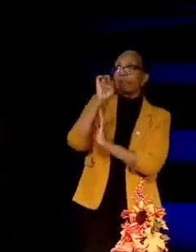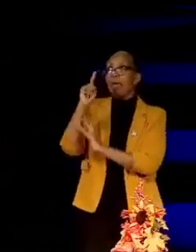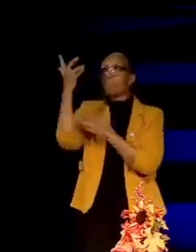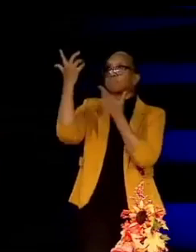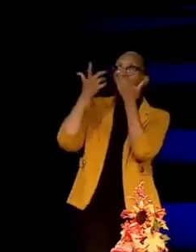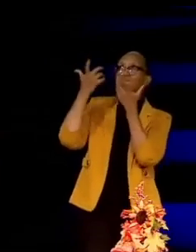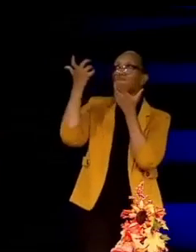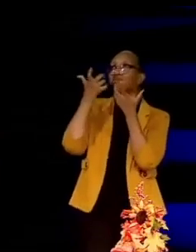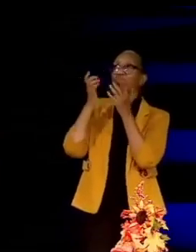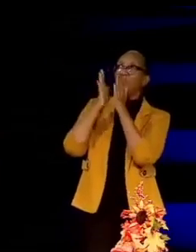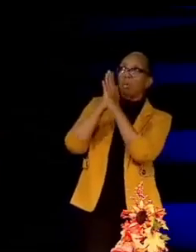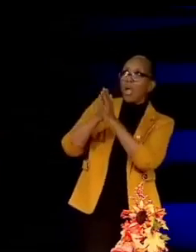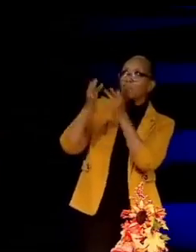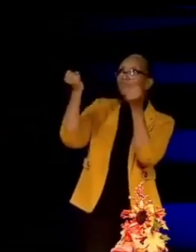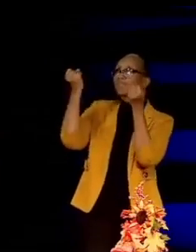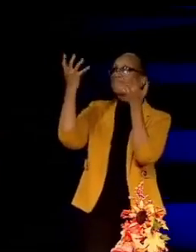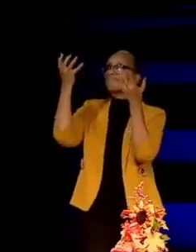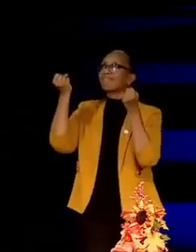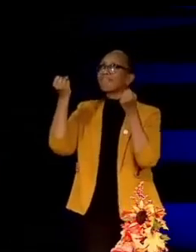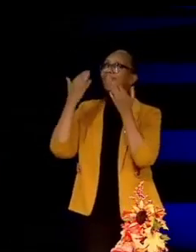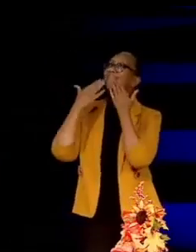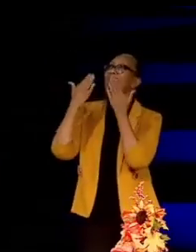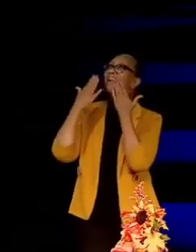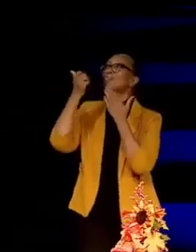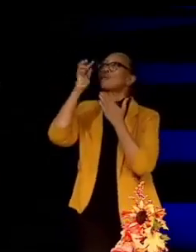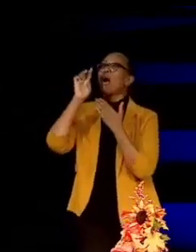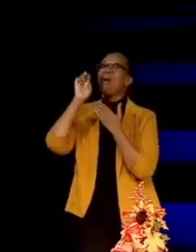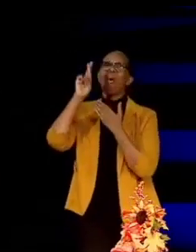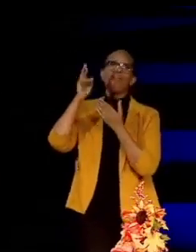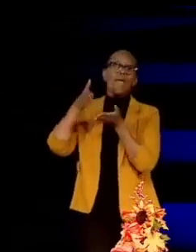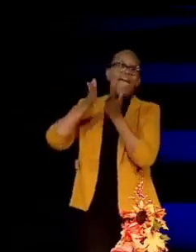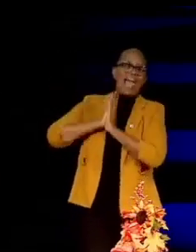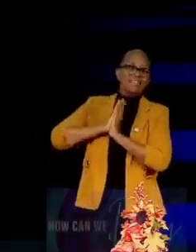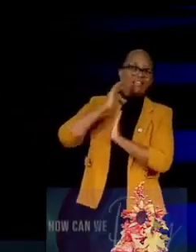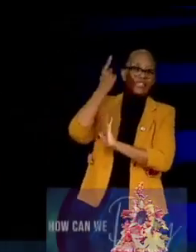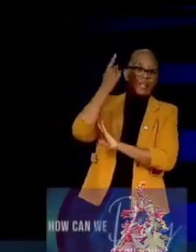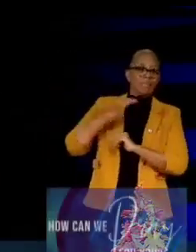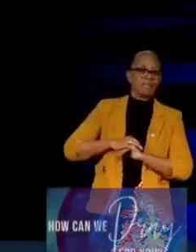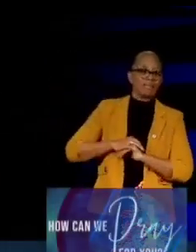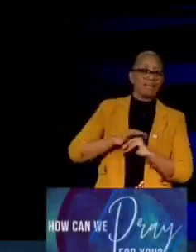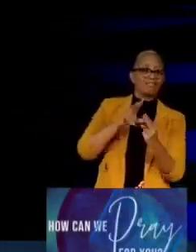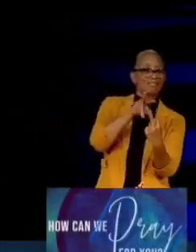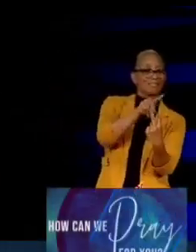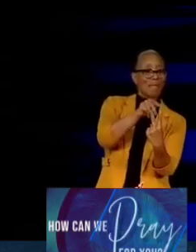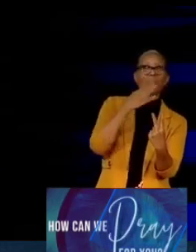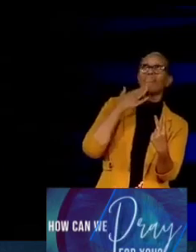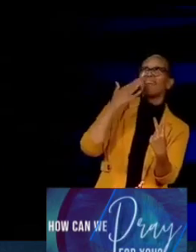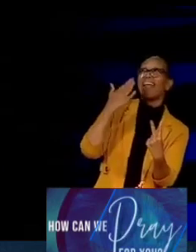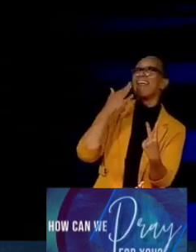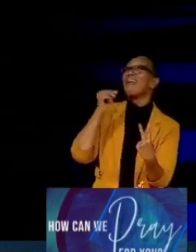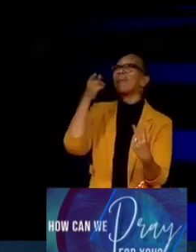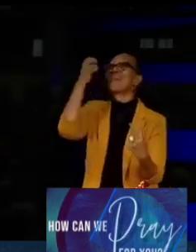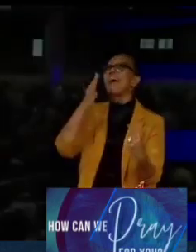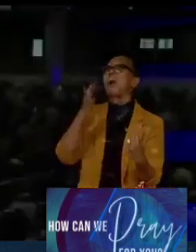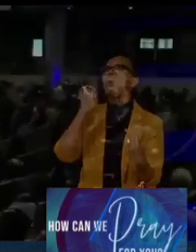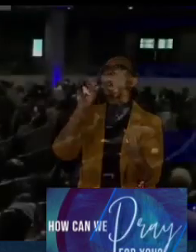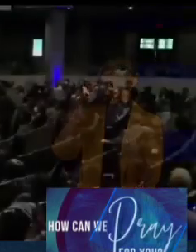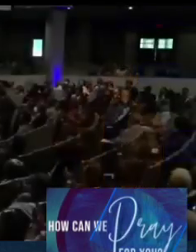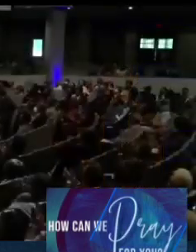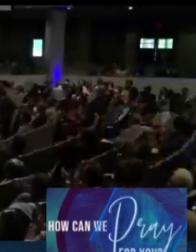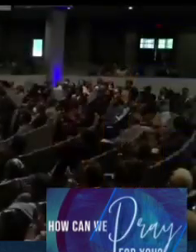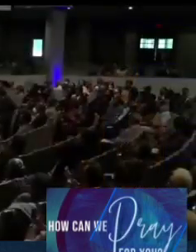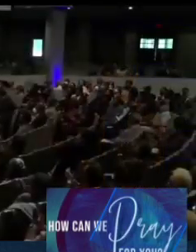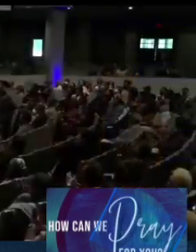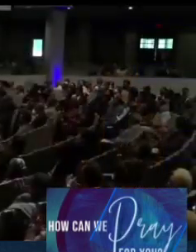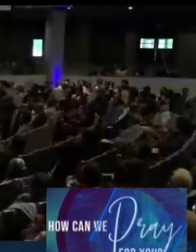we either thanking him for something or asking him for something. Clap your hands if you know I'm right.